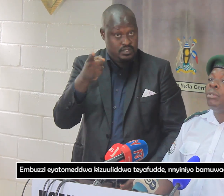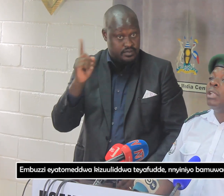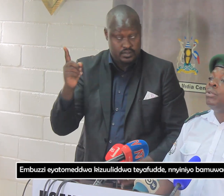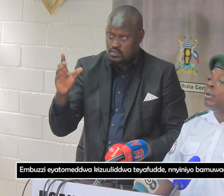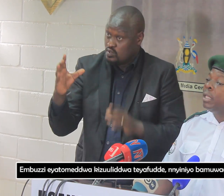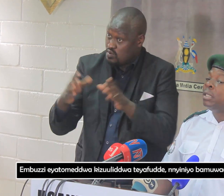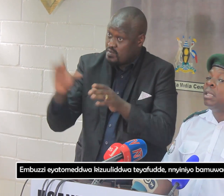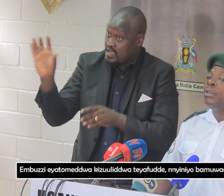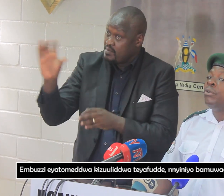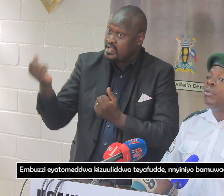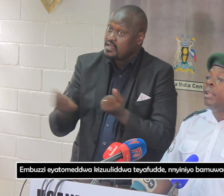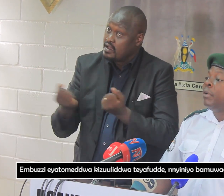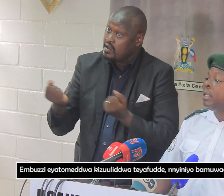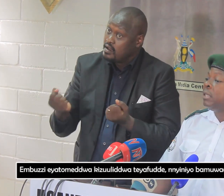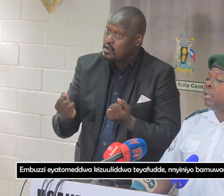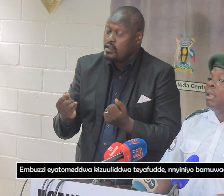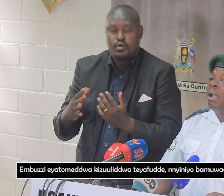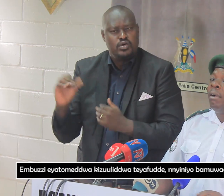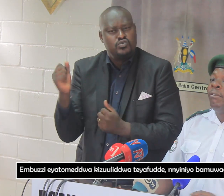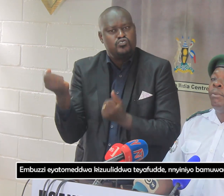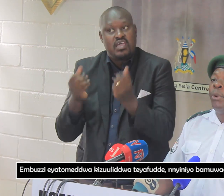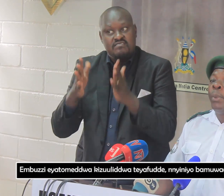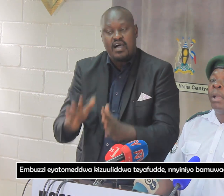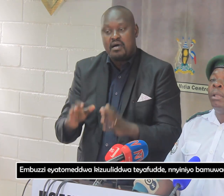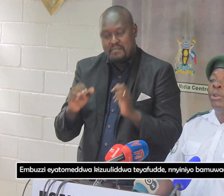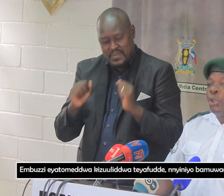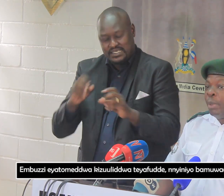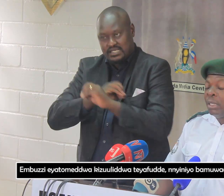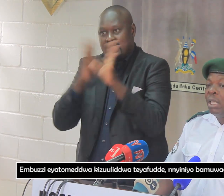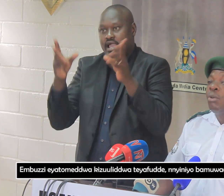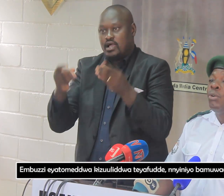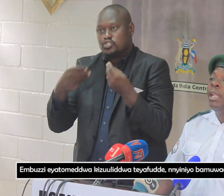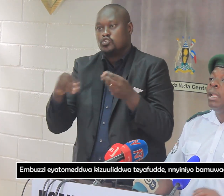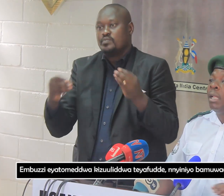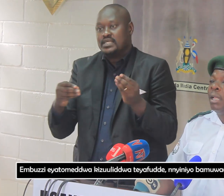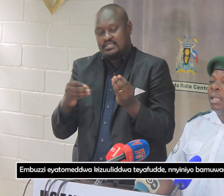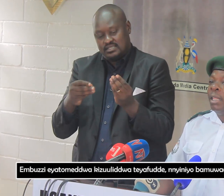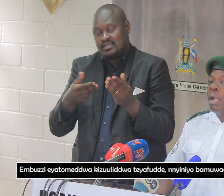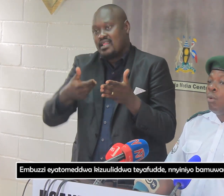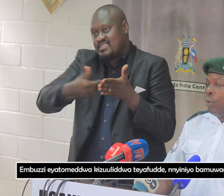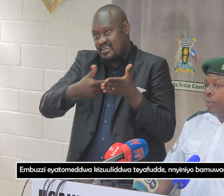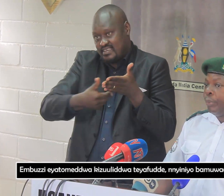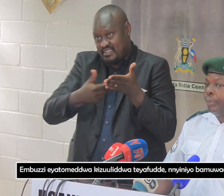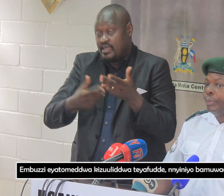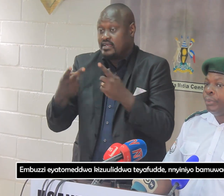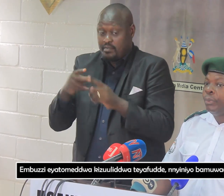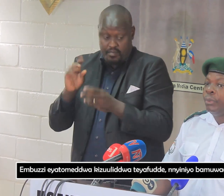that they should ensure that their drivers have proper documents, including their